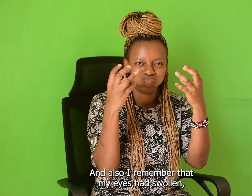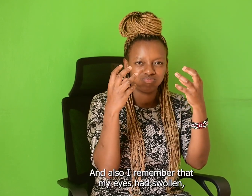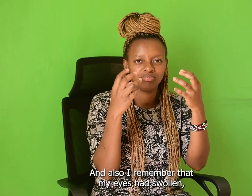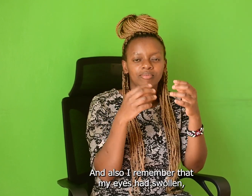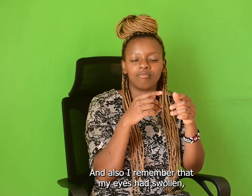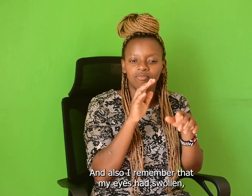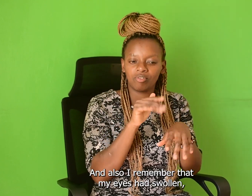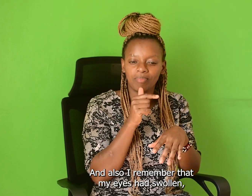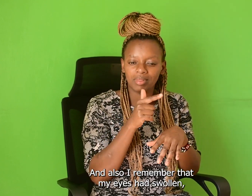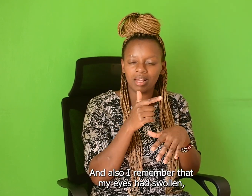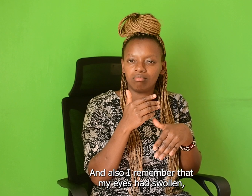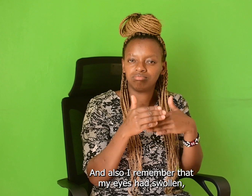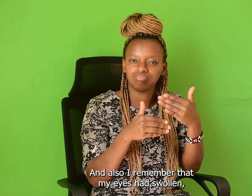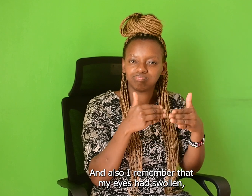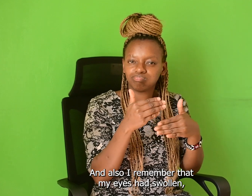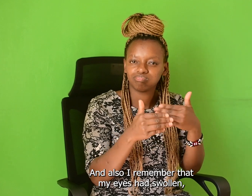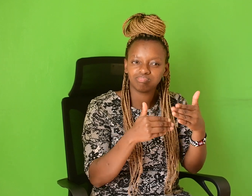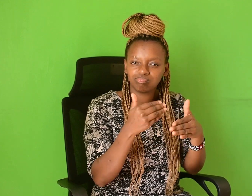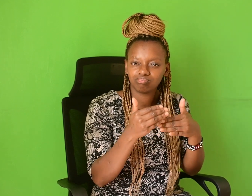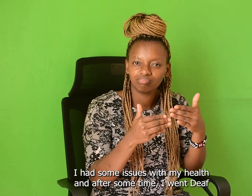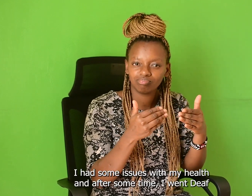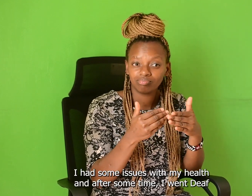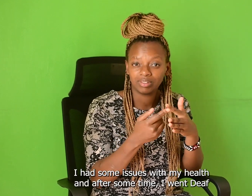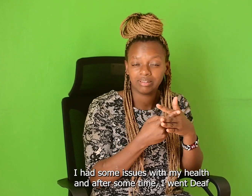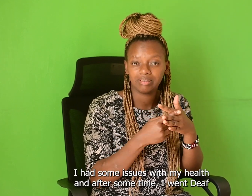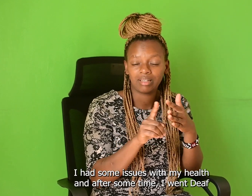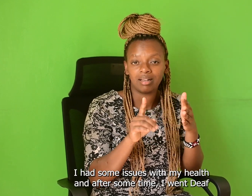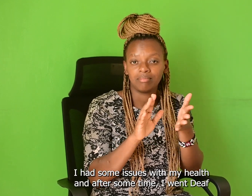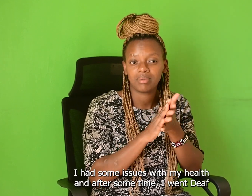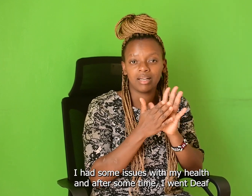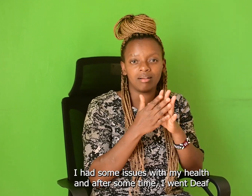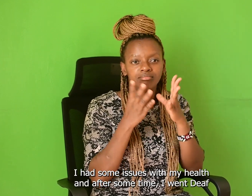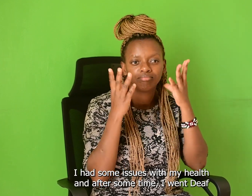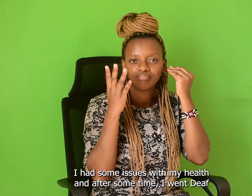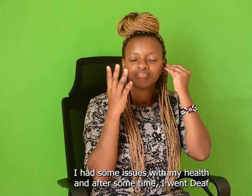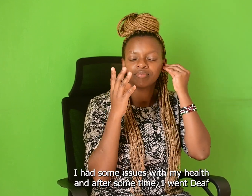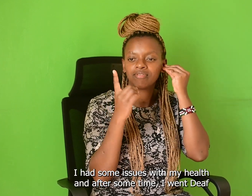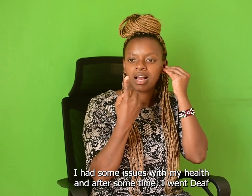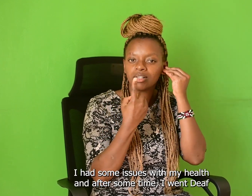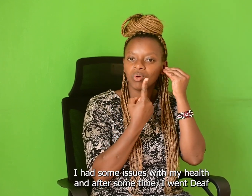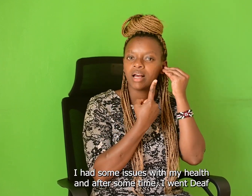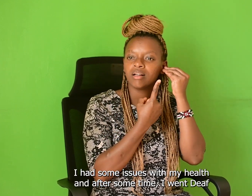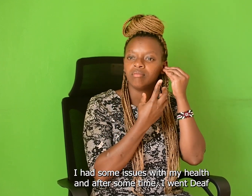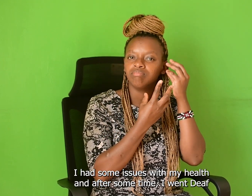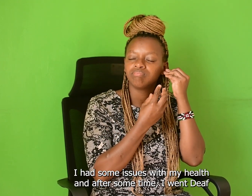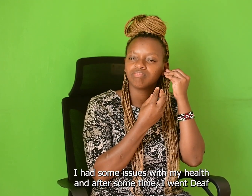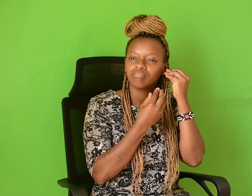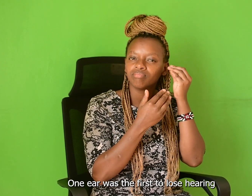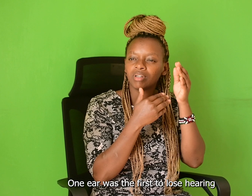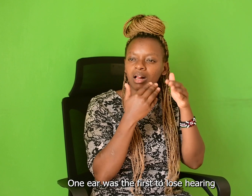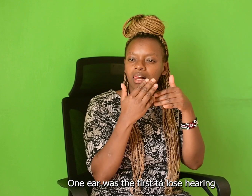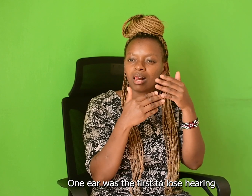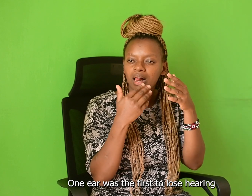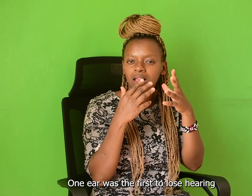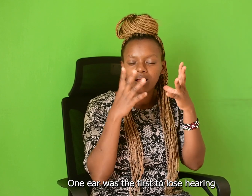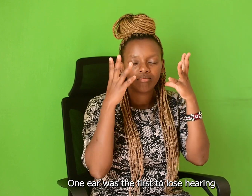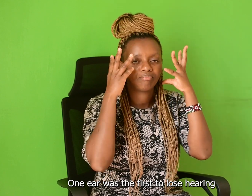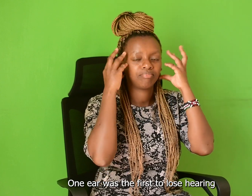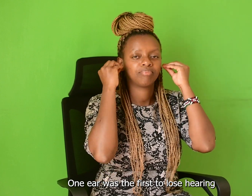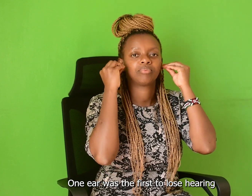I remember that my eyes had swollen, I had some issues with my health, and after some time I went deaf. One ear was the first